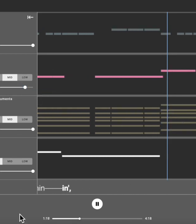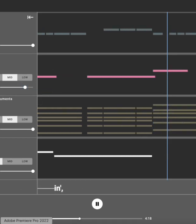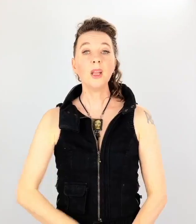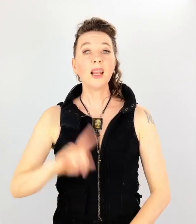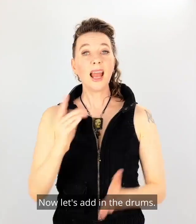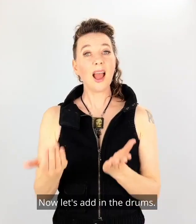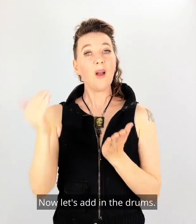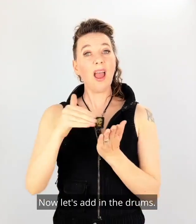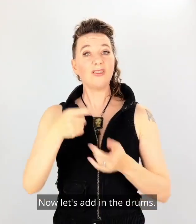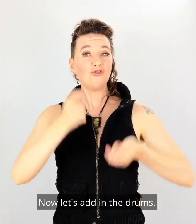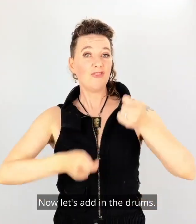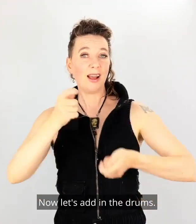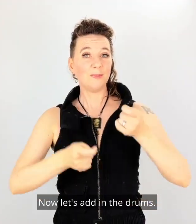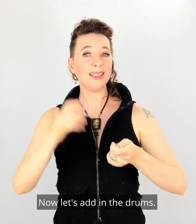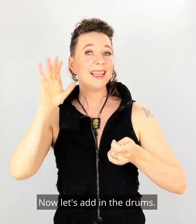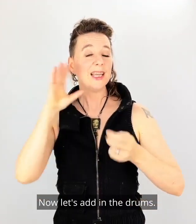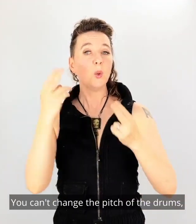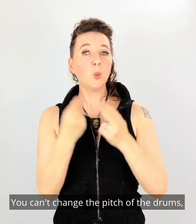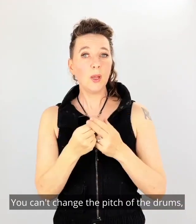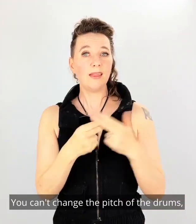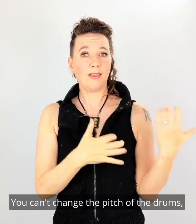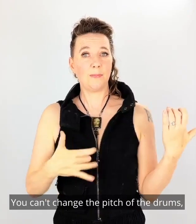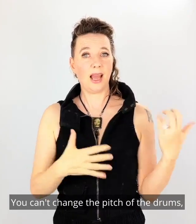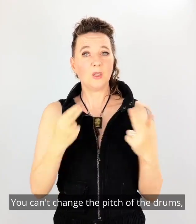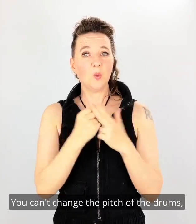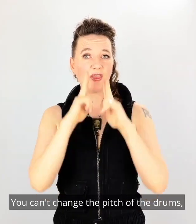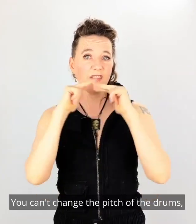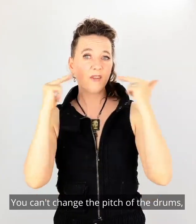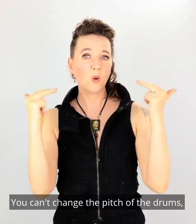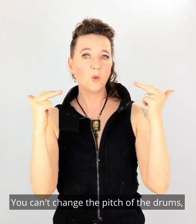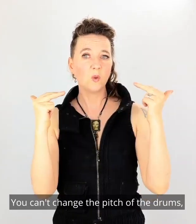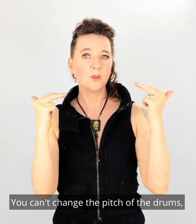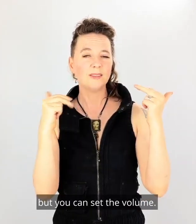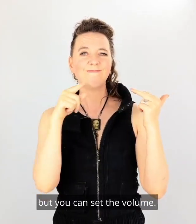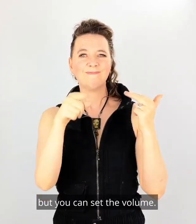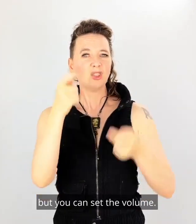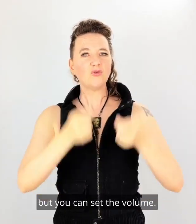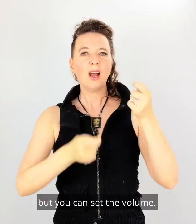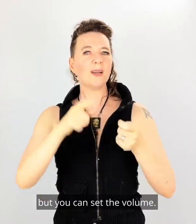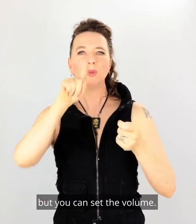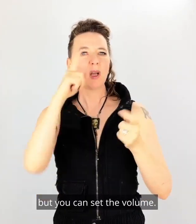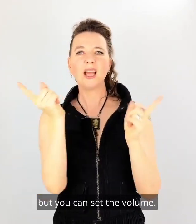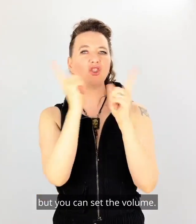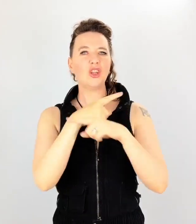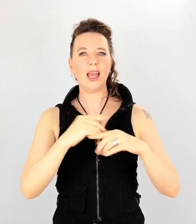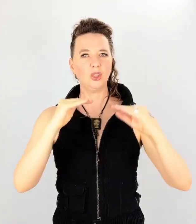whining. Now let's add in the drums. You can't change the pitch of the drums, but you can set the volume.